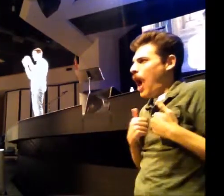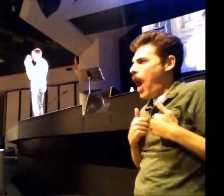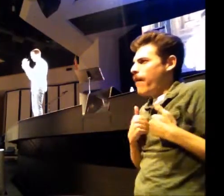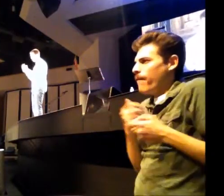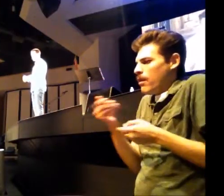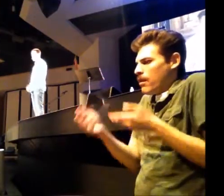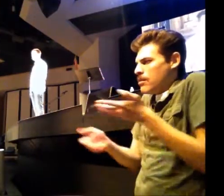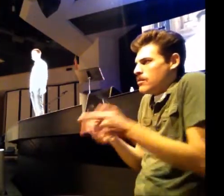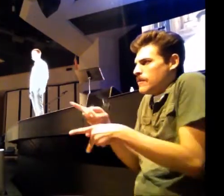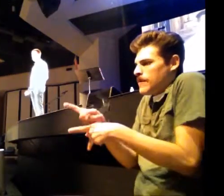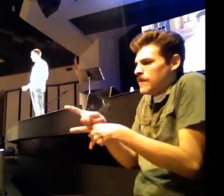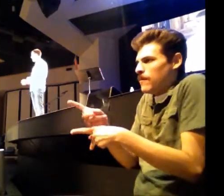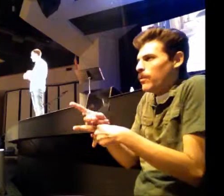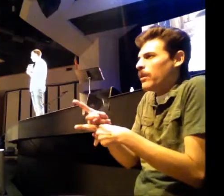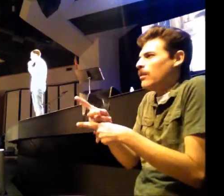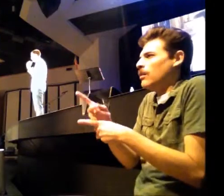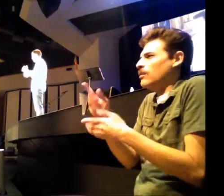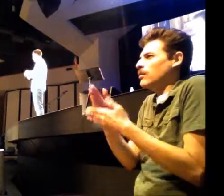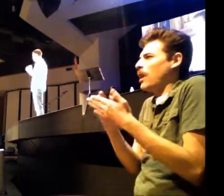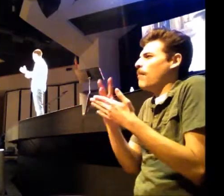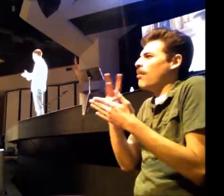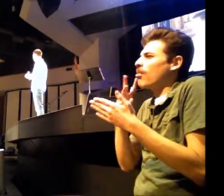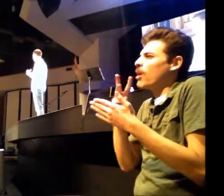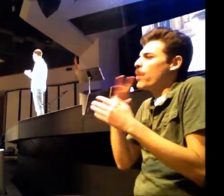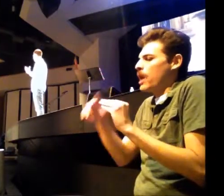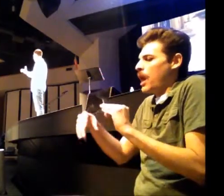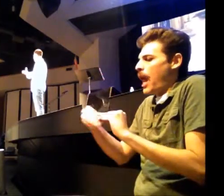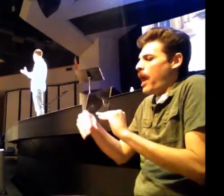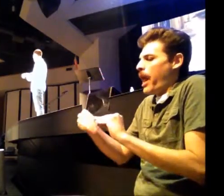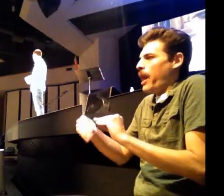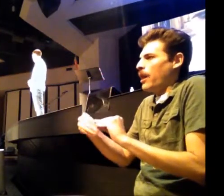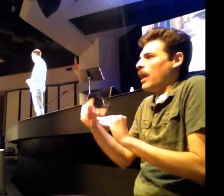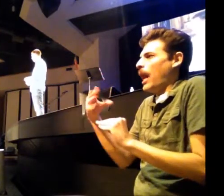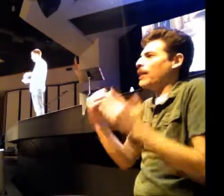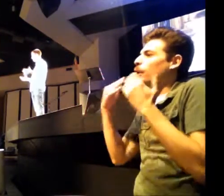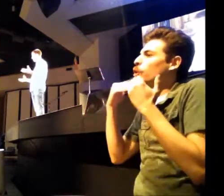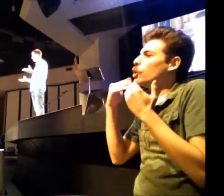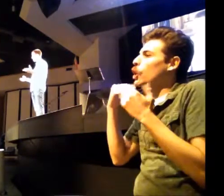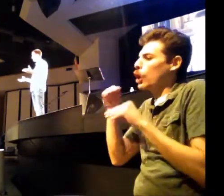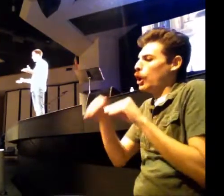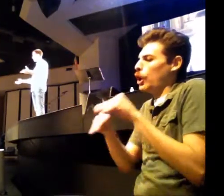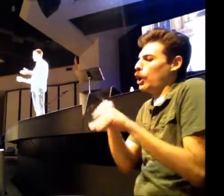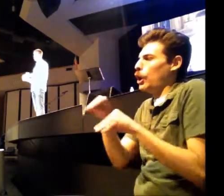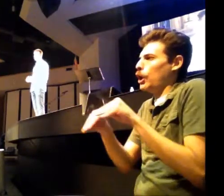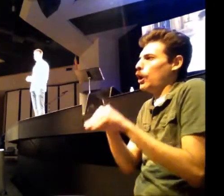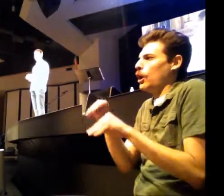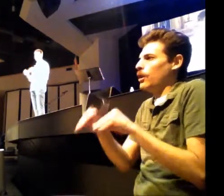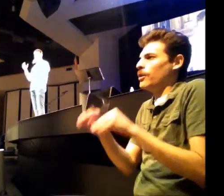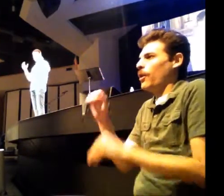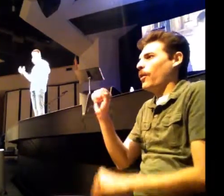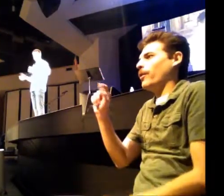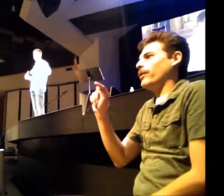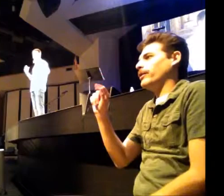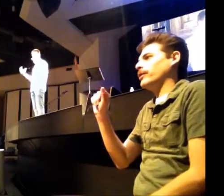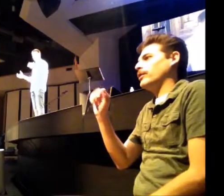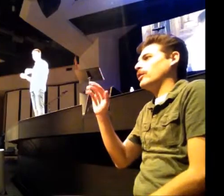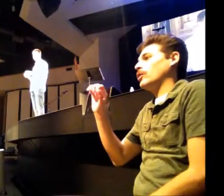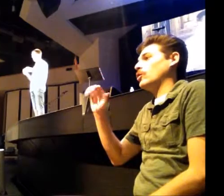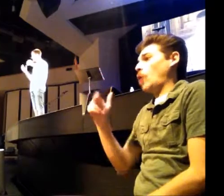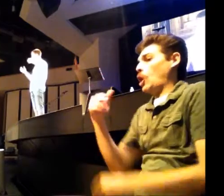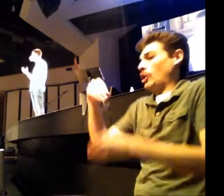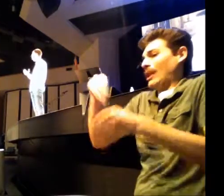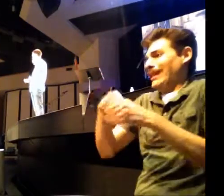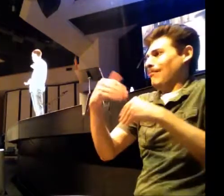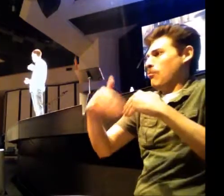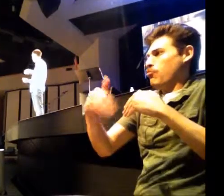state. It has to have liquid added to it. And then it needs food to consume. Yeast consumes sugars, which is starch or some bread, and activates and eats